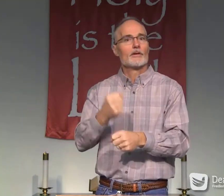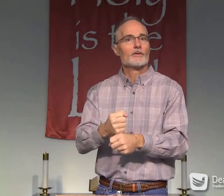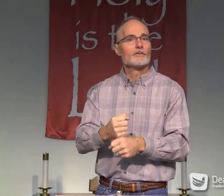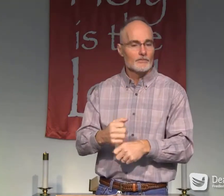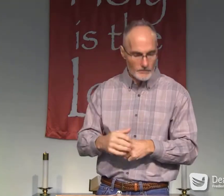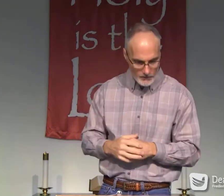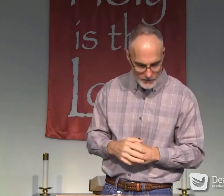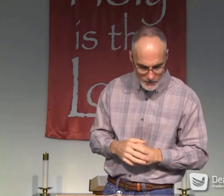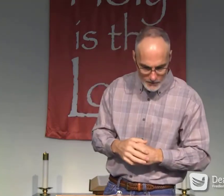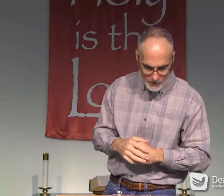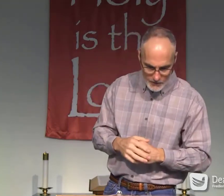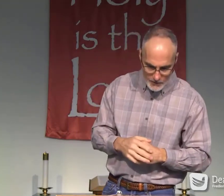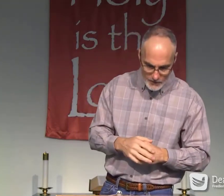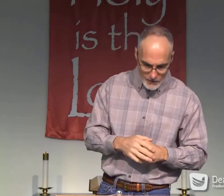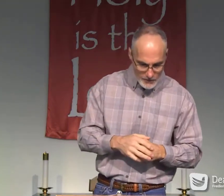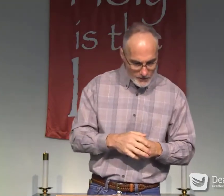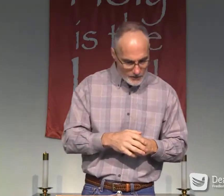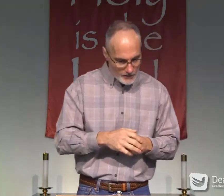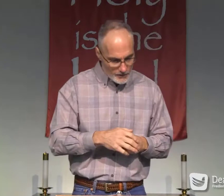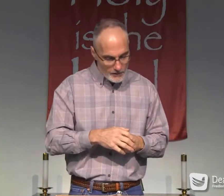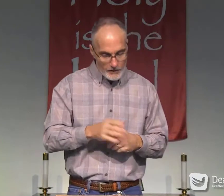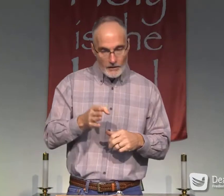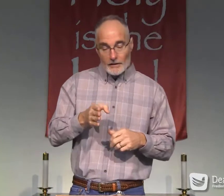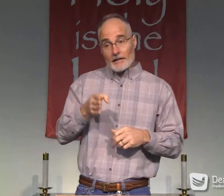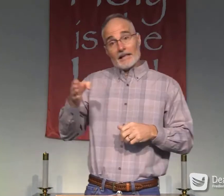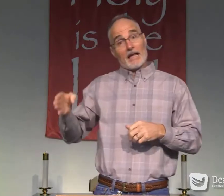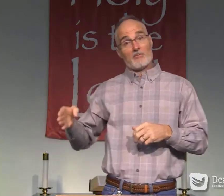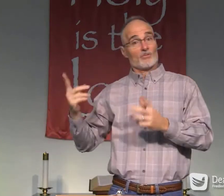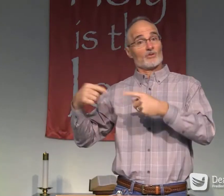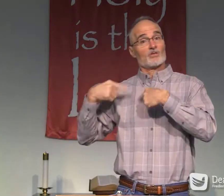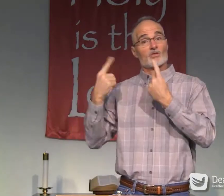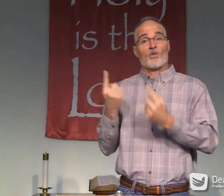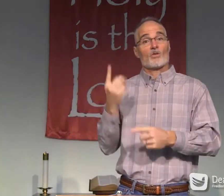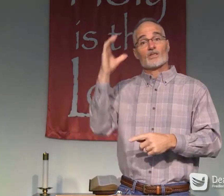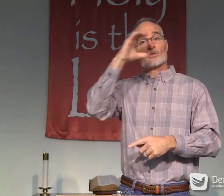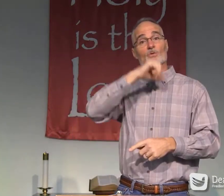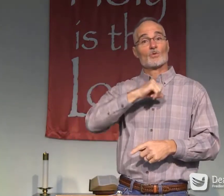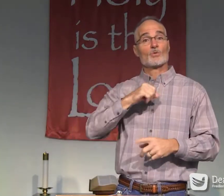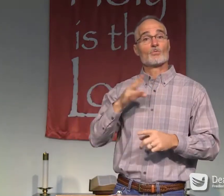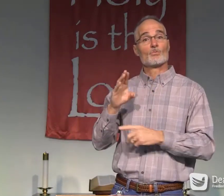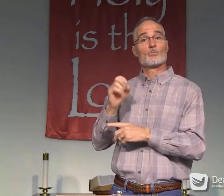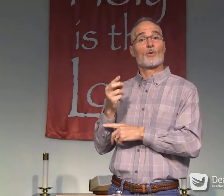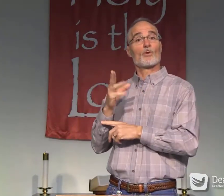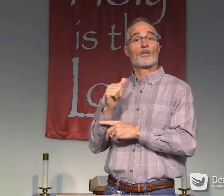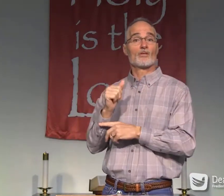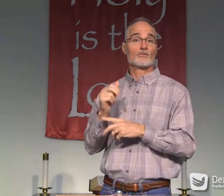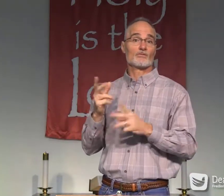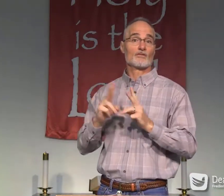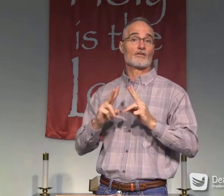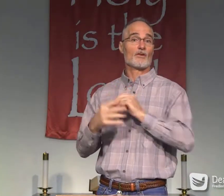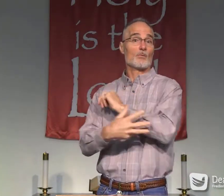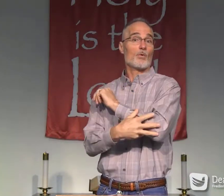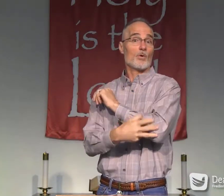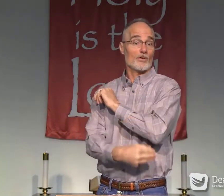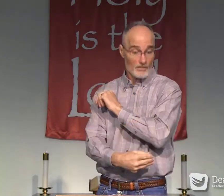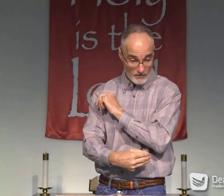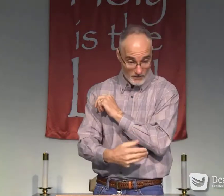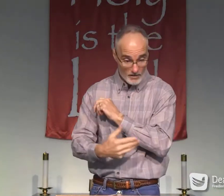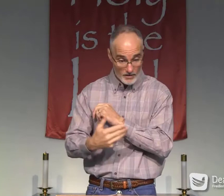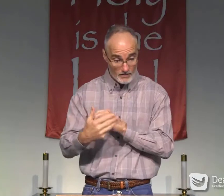any clothes, any furniture. It didn't look like she had anything that had been purchased within the last 20, 30 years. So